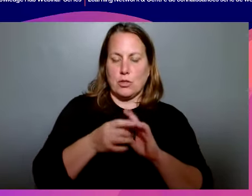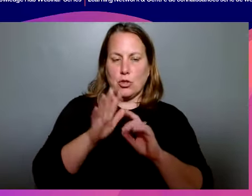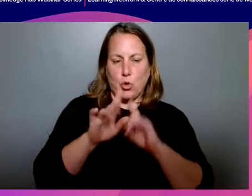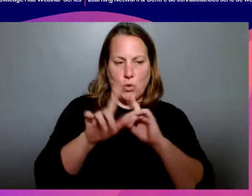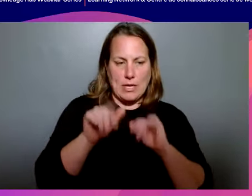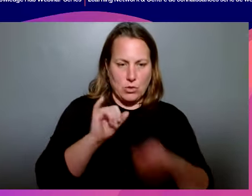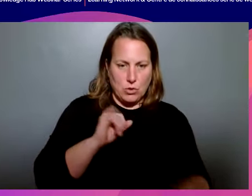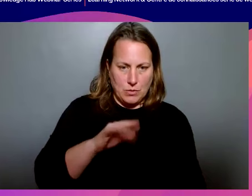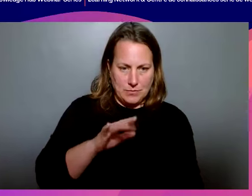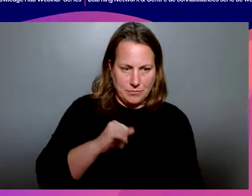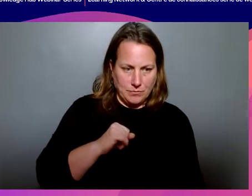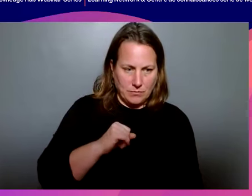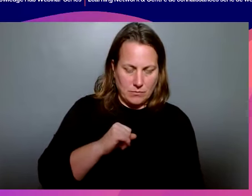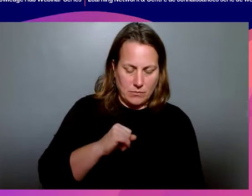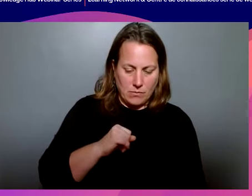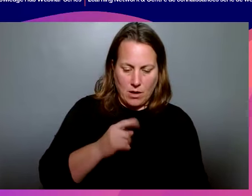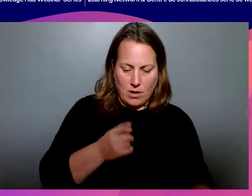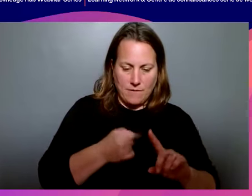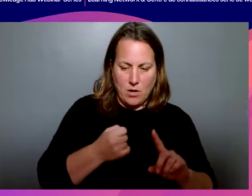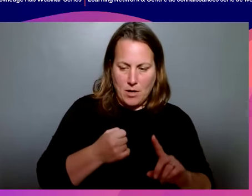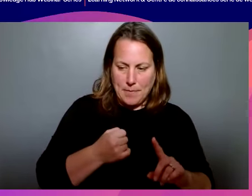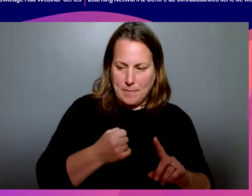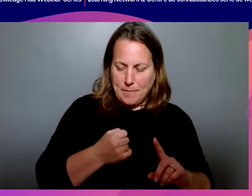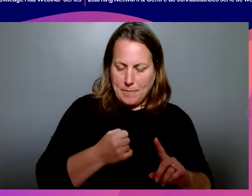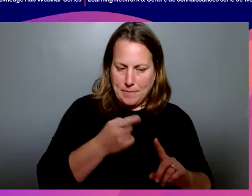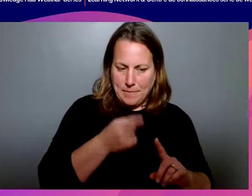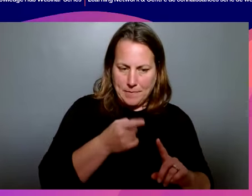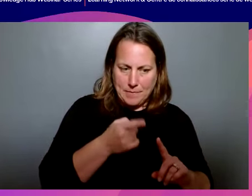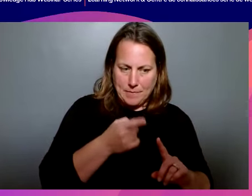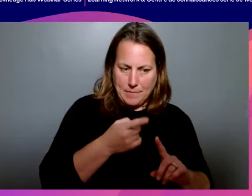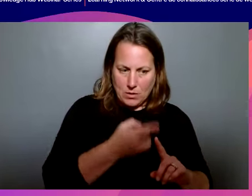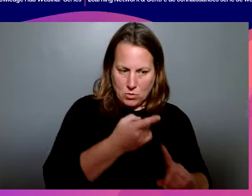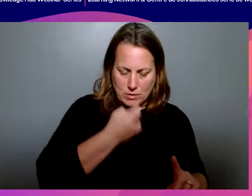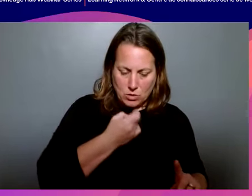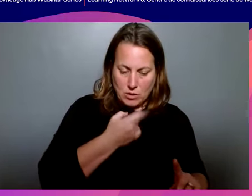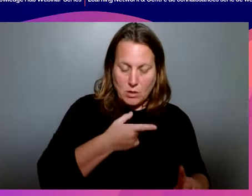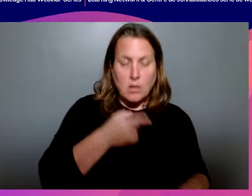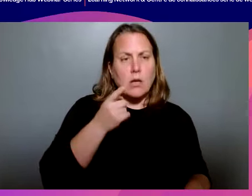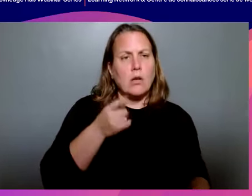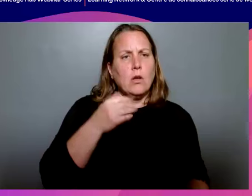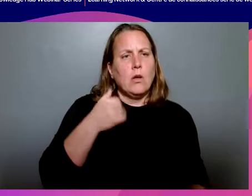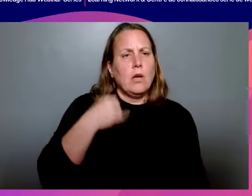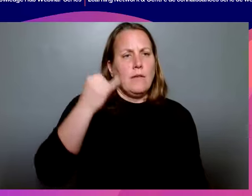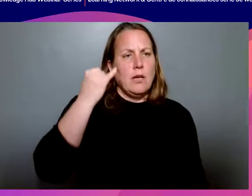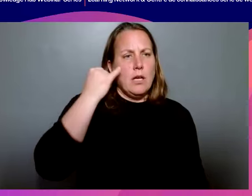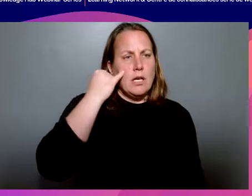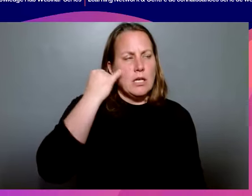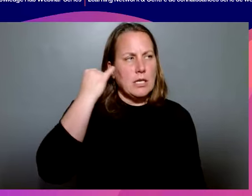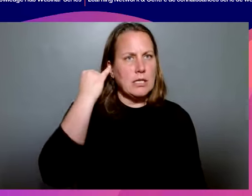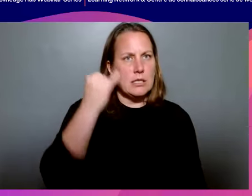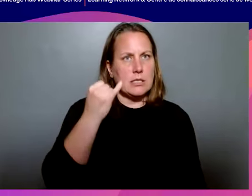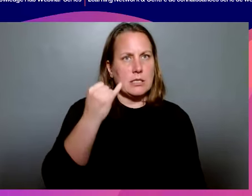answer from one of our participants. Do you have ideas of